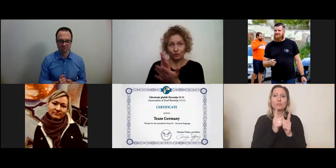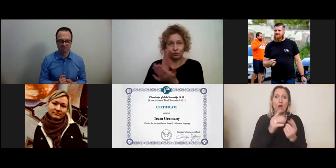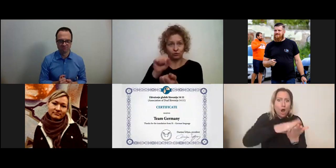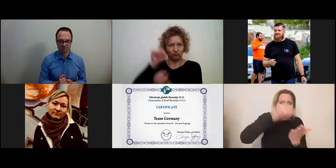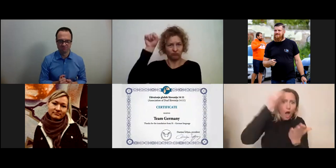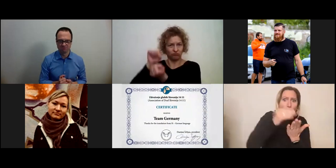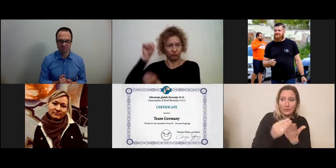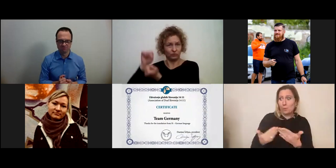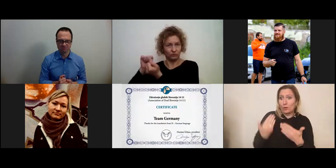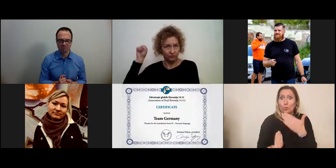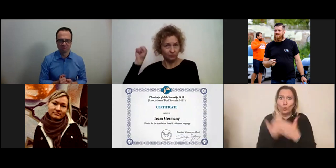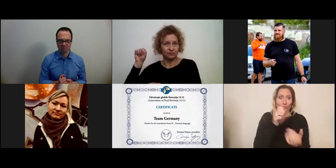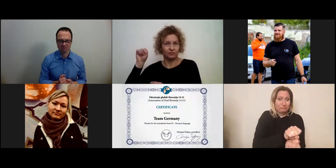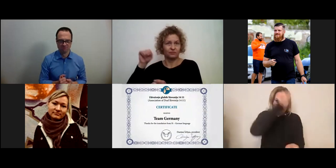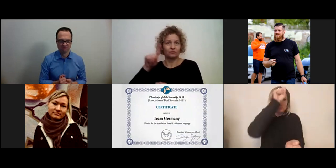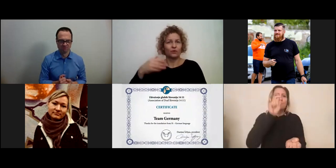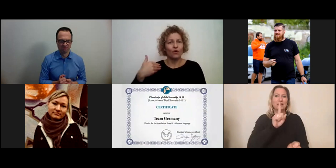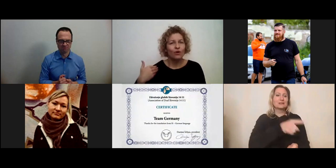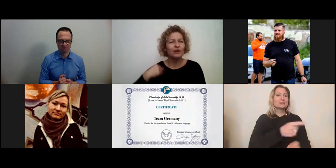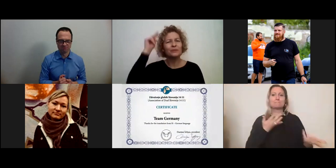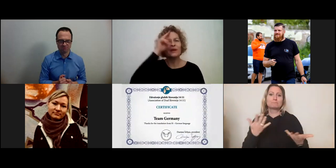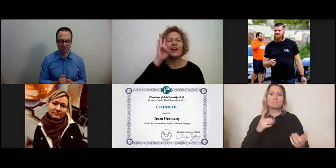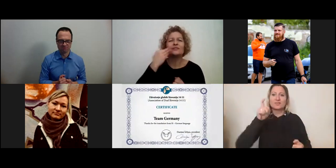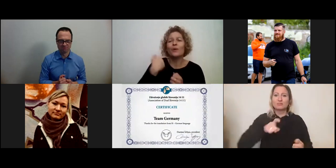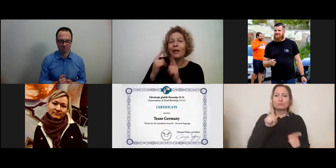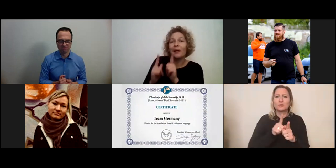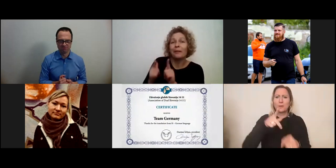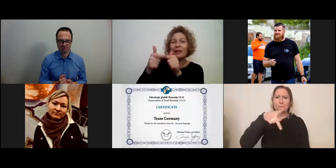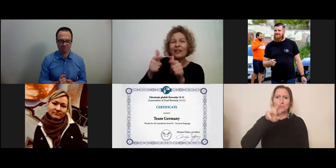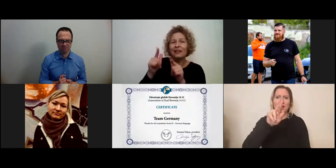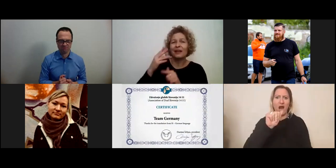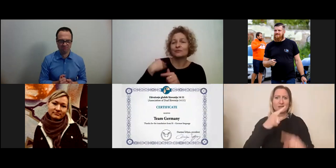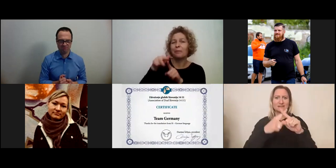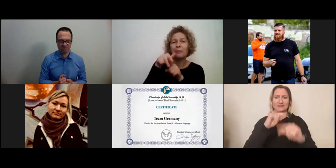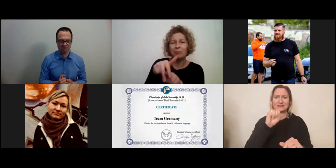for certified deaf interpreters and also trainee deaf interpreters